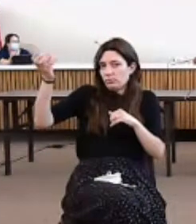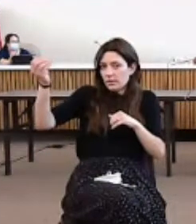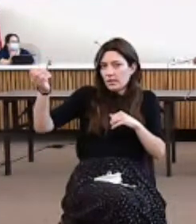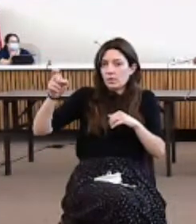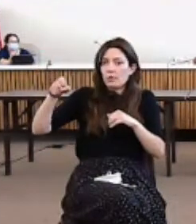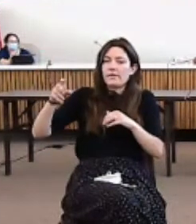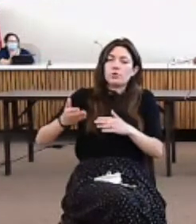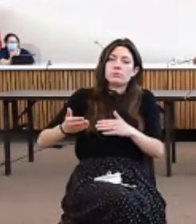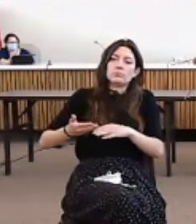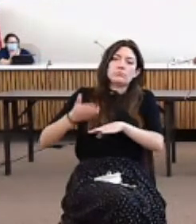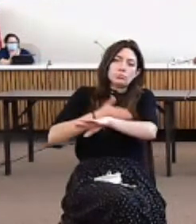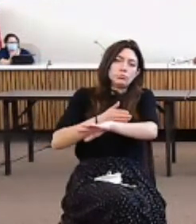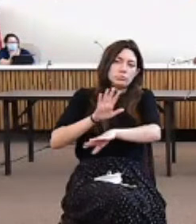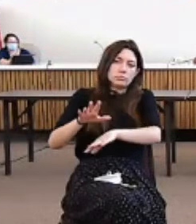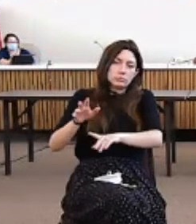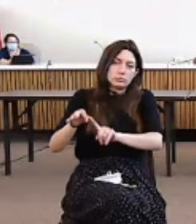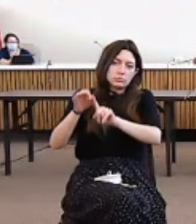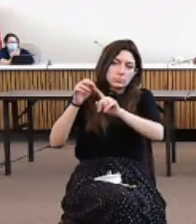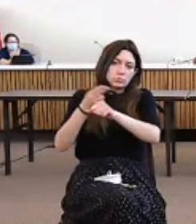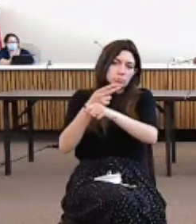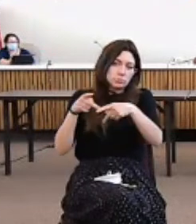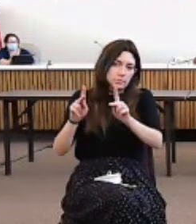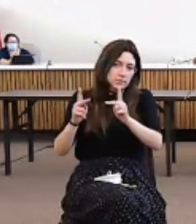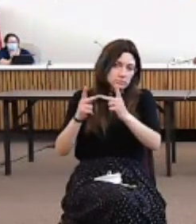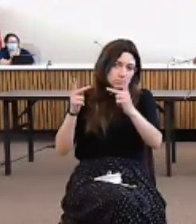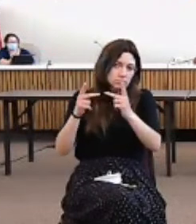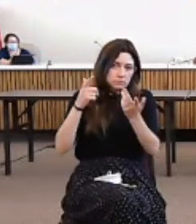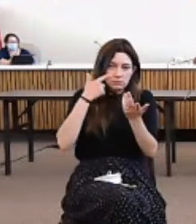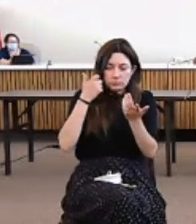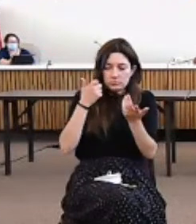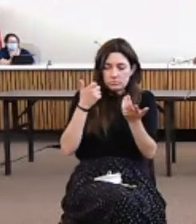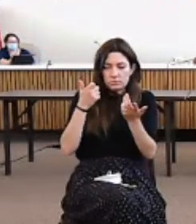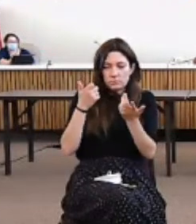special use permit, because Okay, there's a couple others that